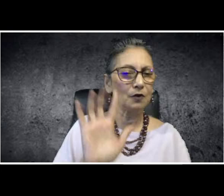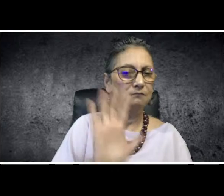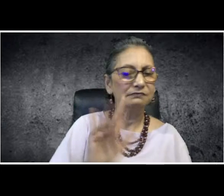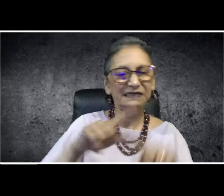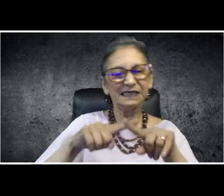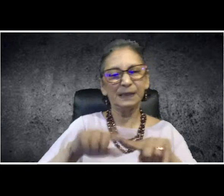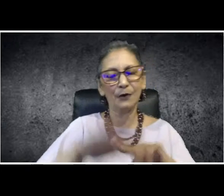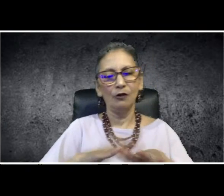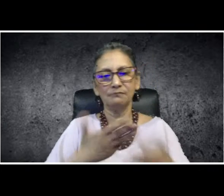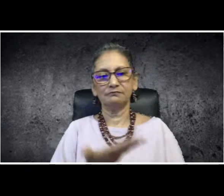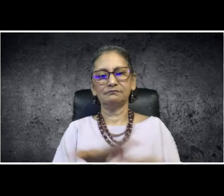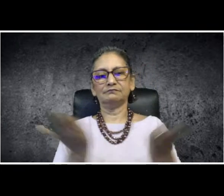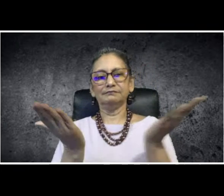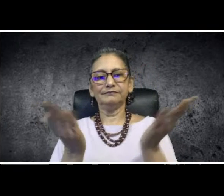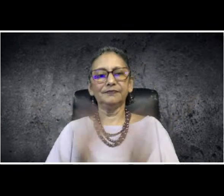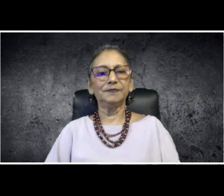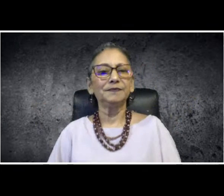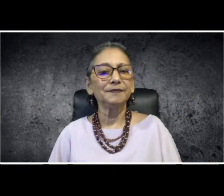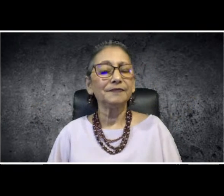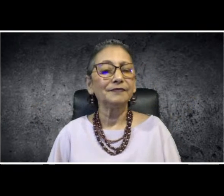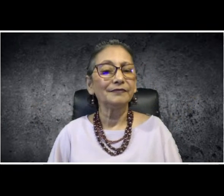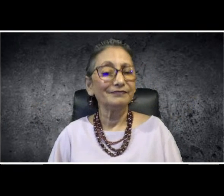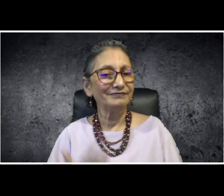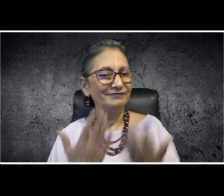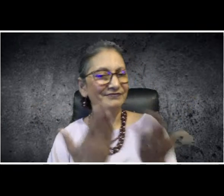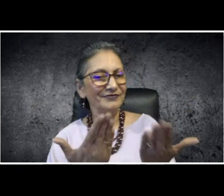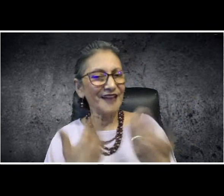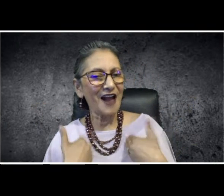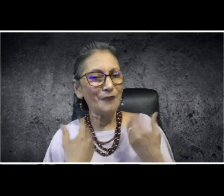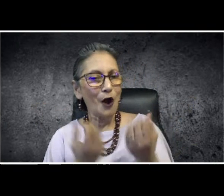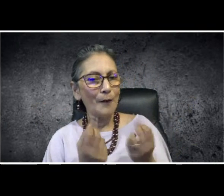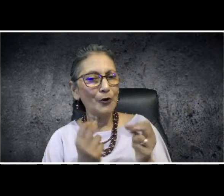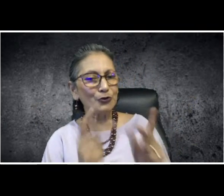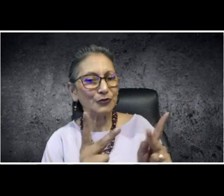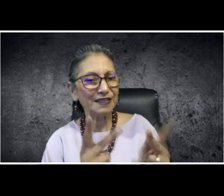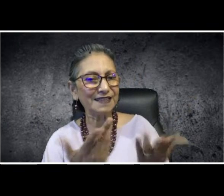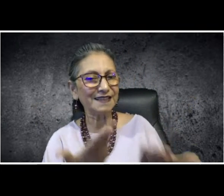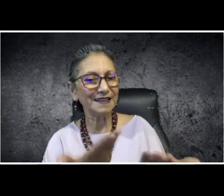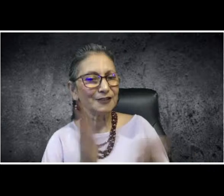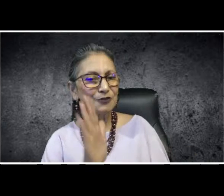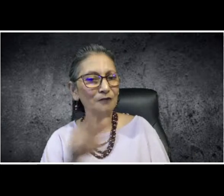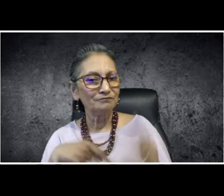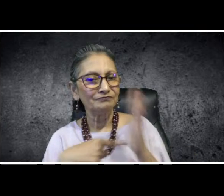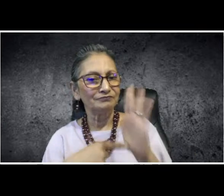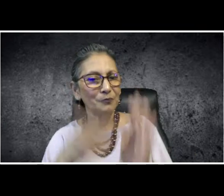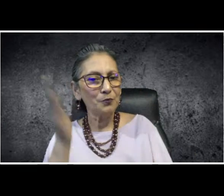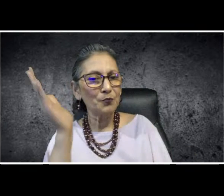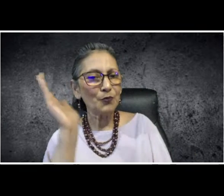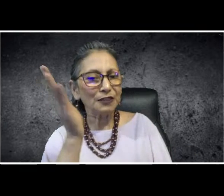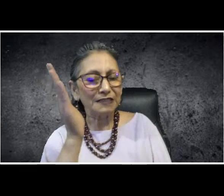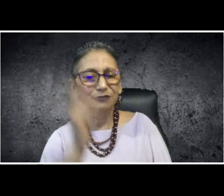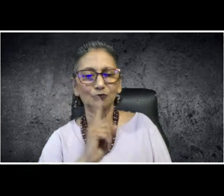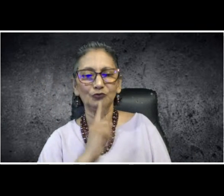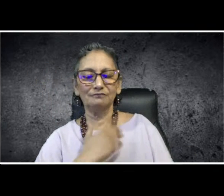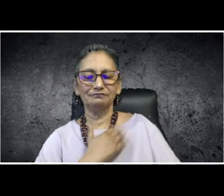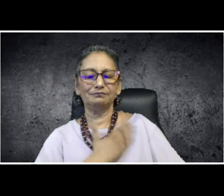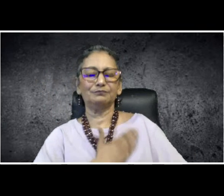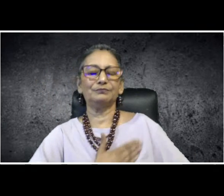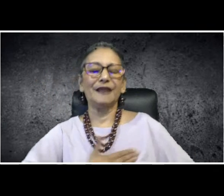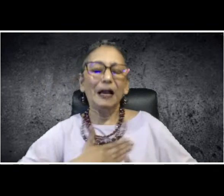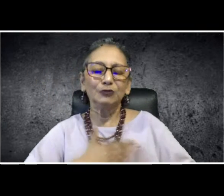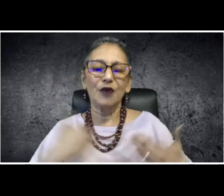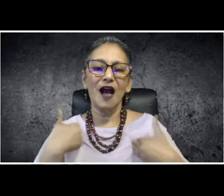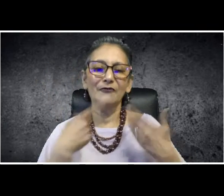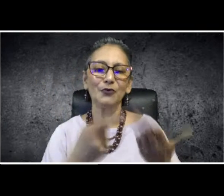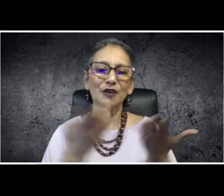Once our event is complete, we anticipate approximately an hour, but once that is complete, then you will all have an opportunity